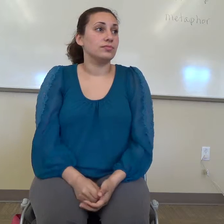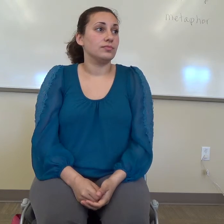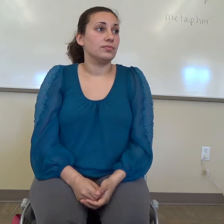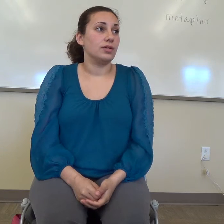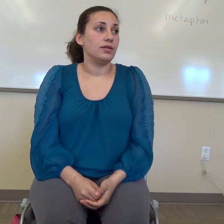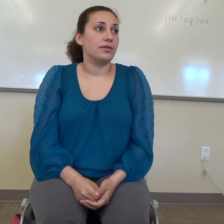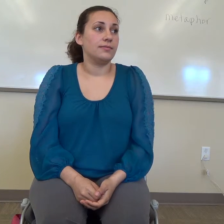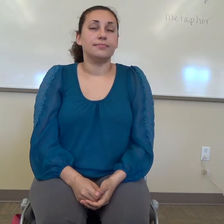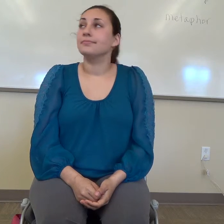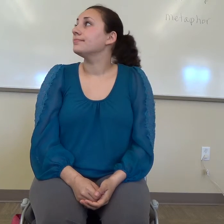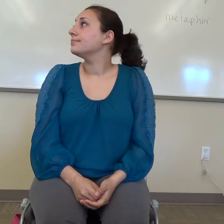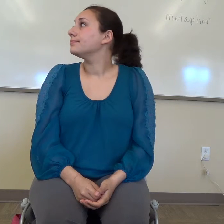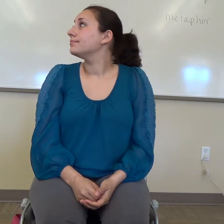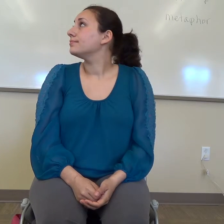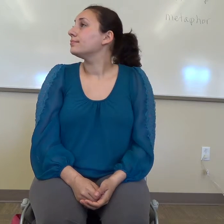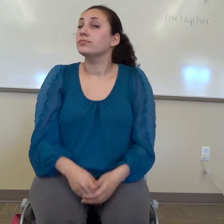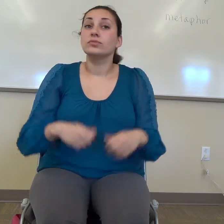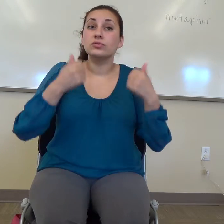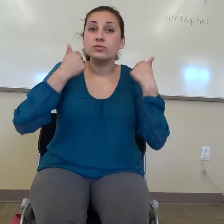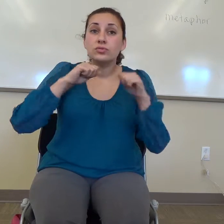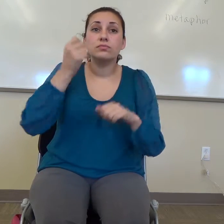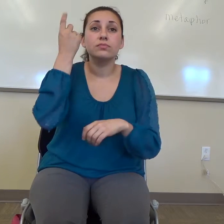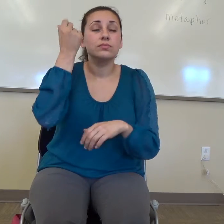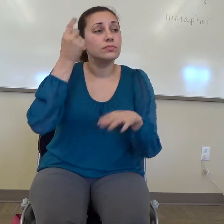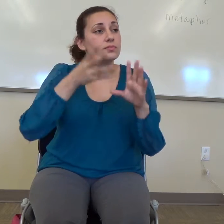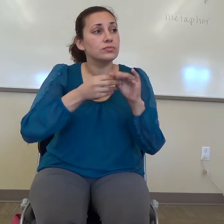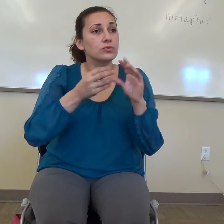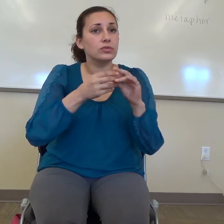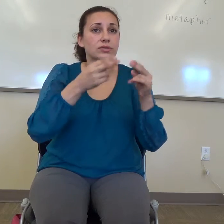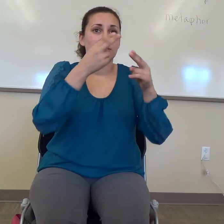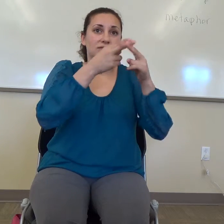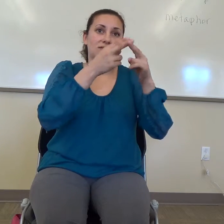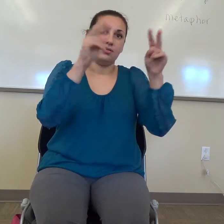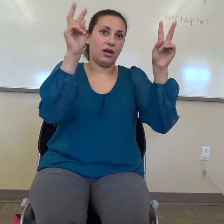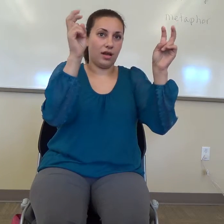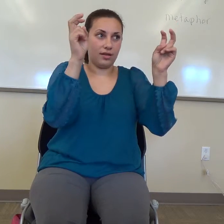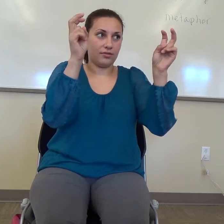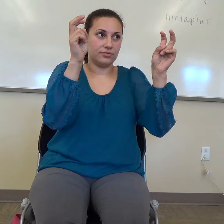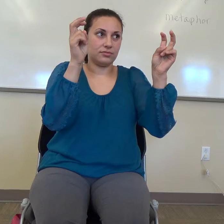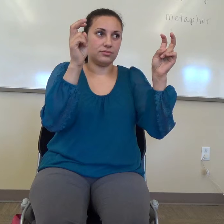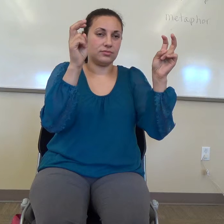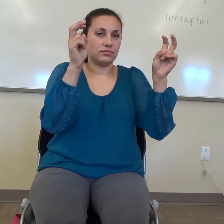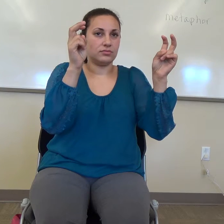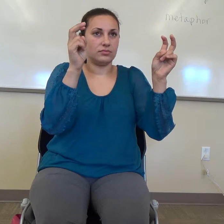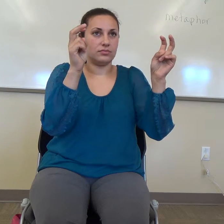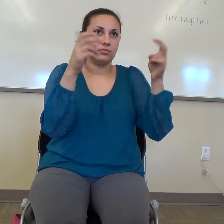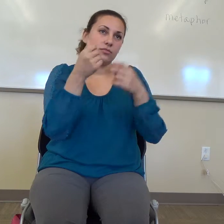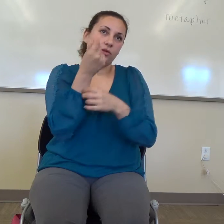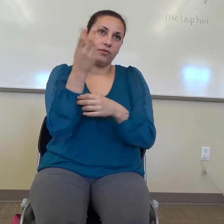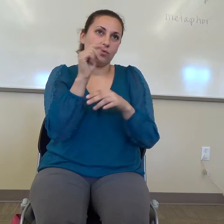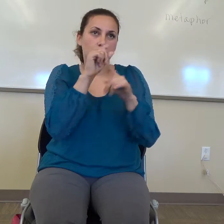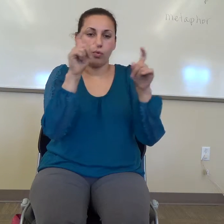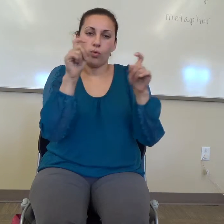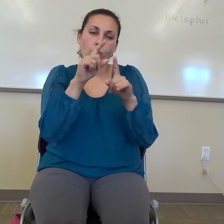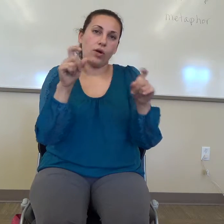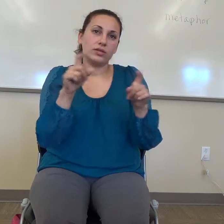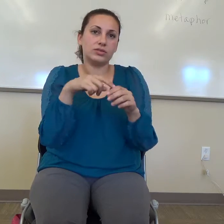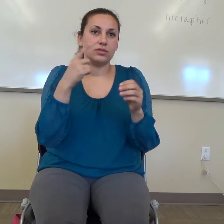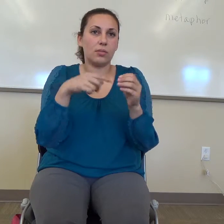what's going on. Here's a title. There should be some questions about this title. What on earth does